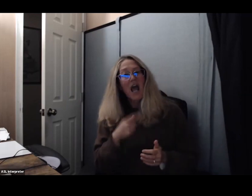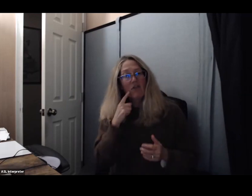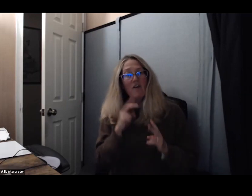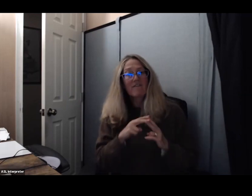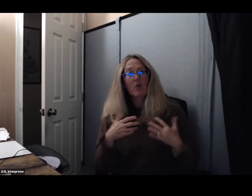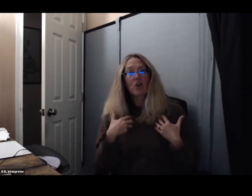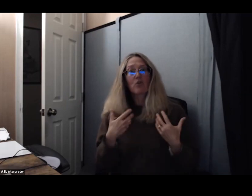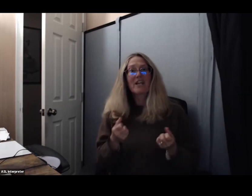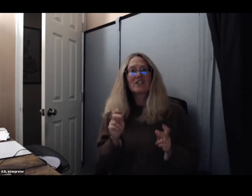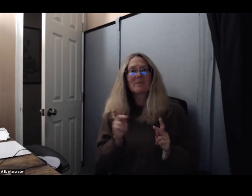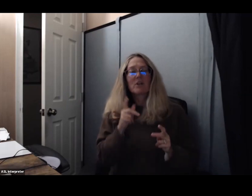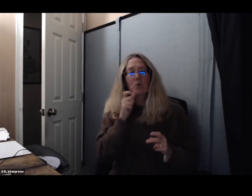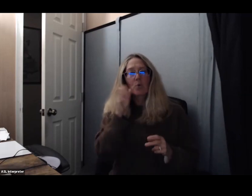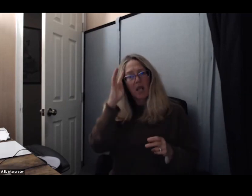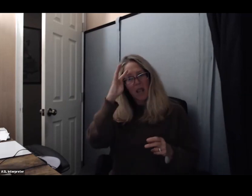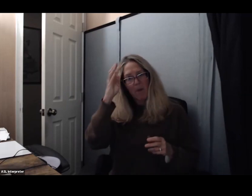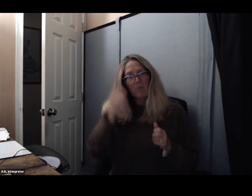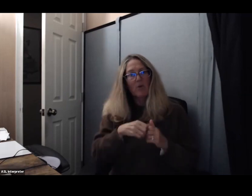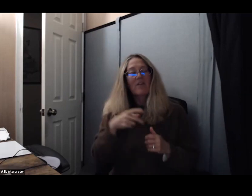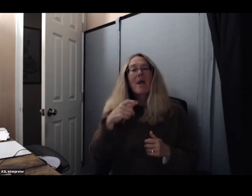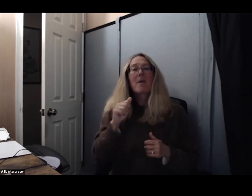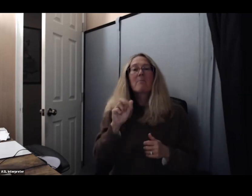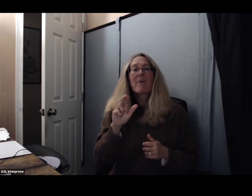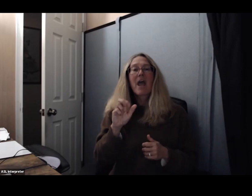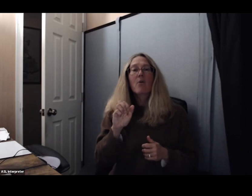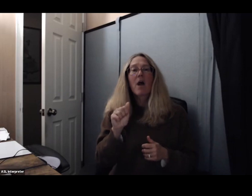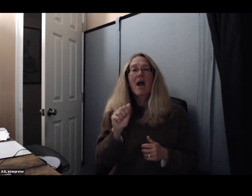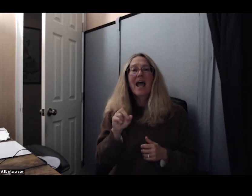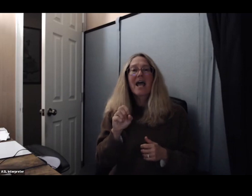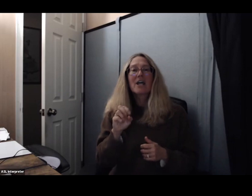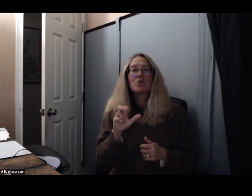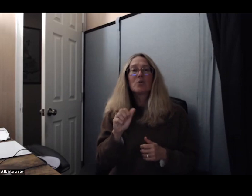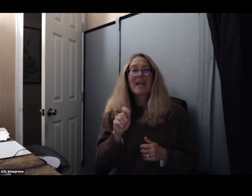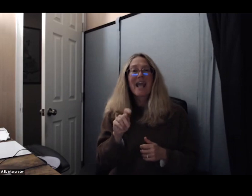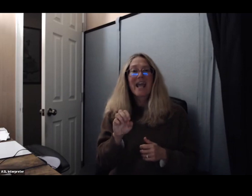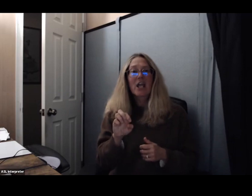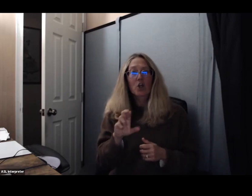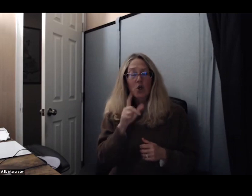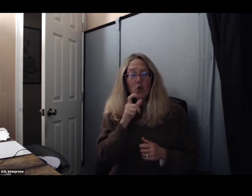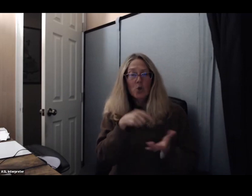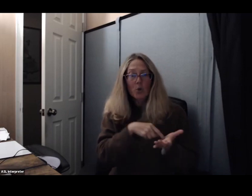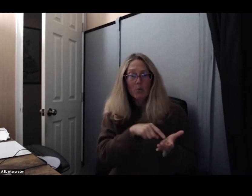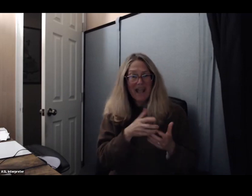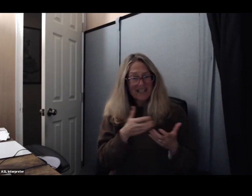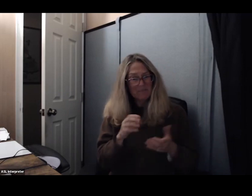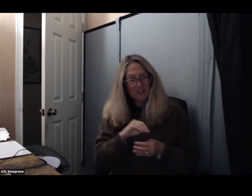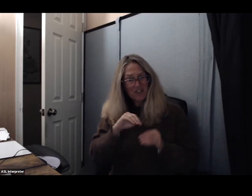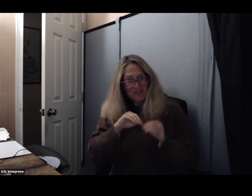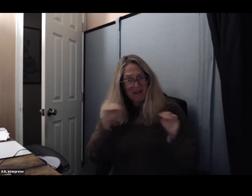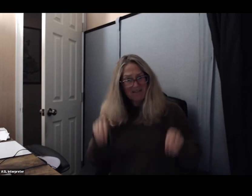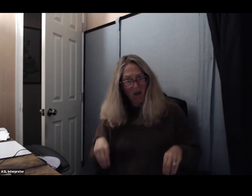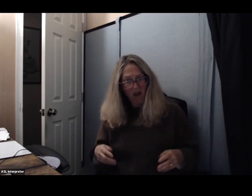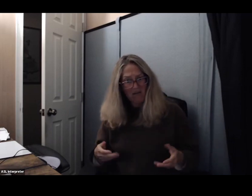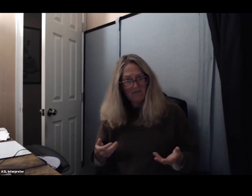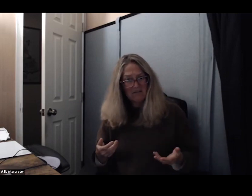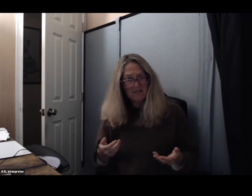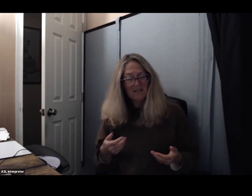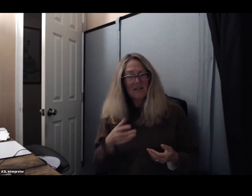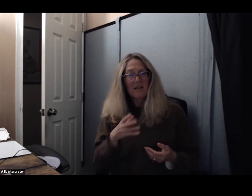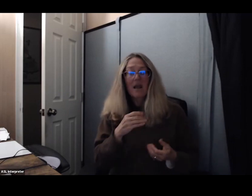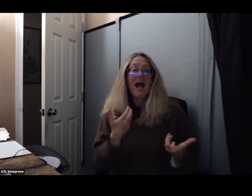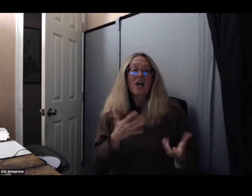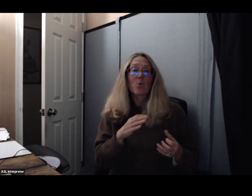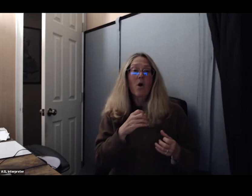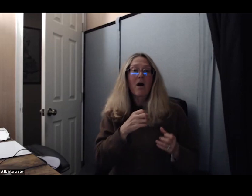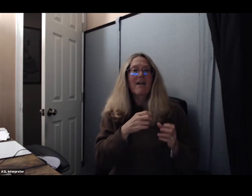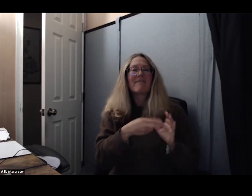of the people who came up, like the paraeducator who gets paid as much as McDonald's. And he, other people, I don't want to name any names,